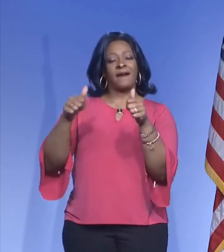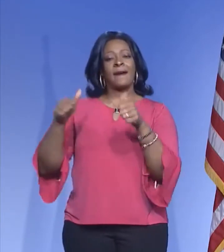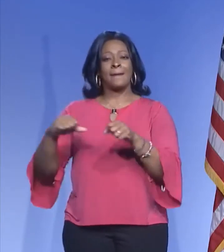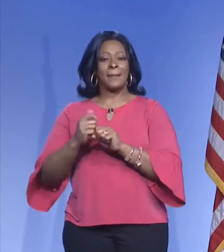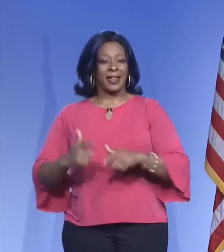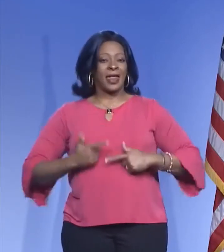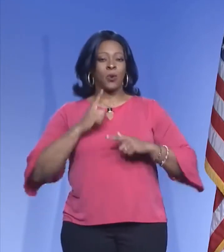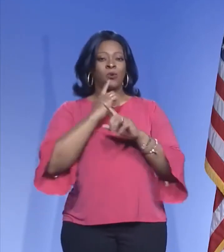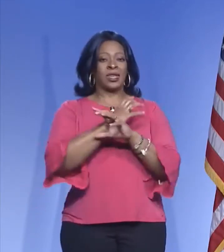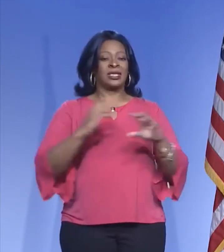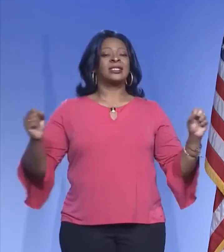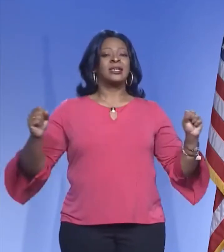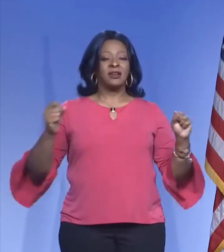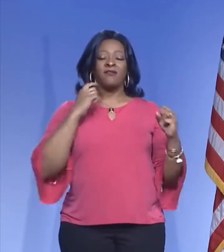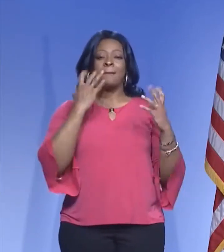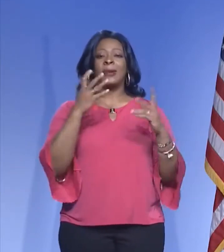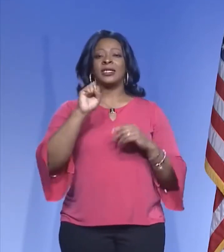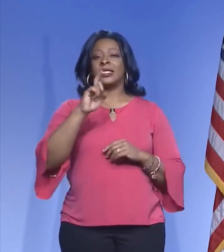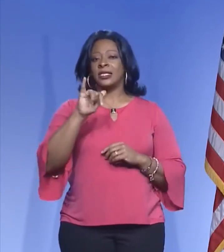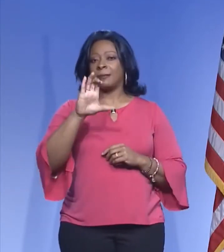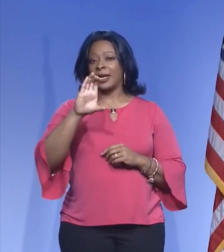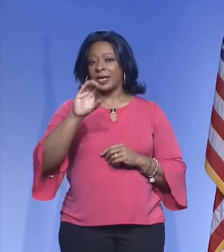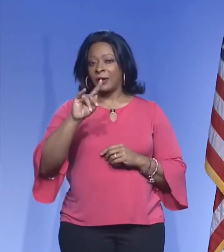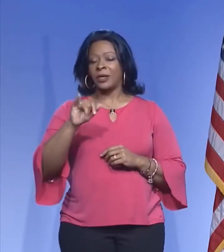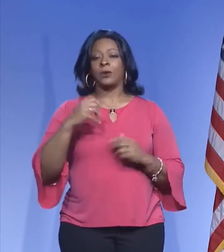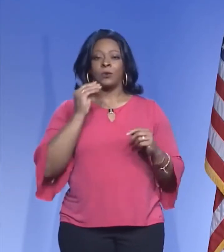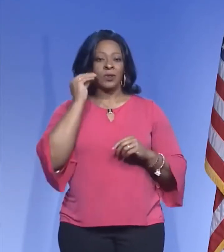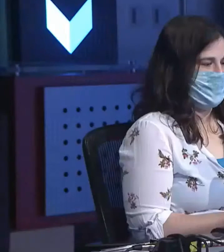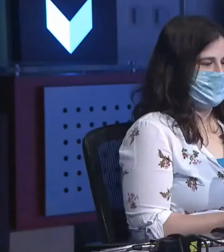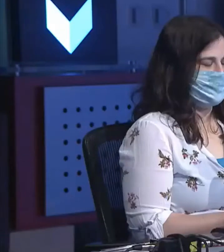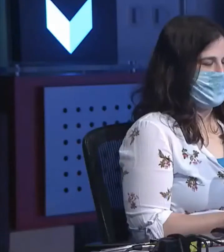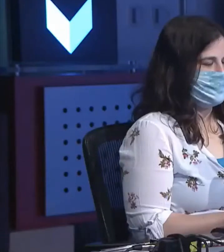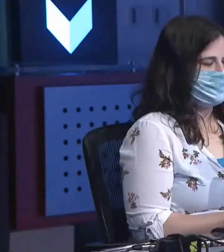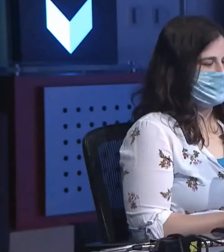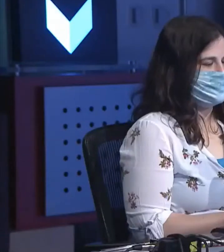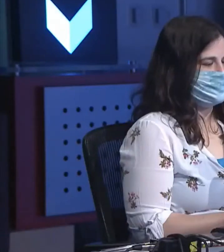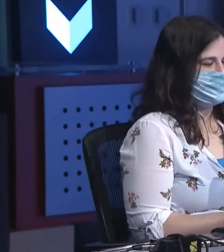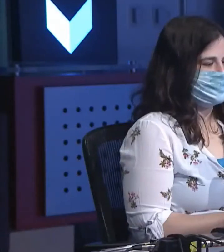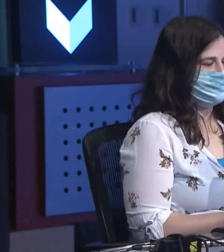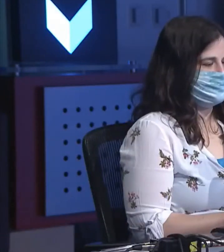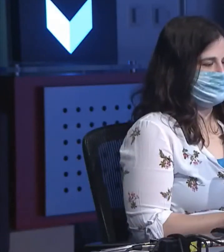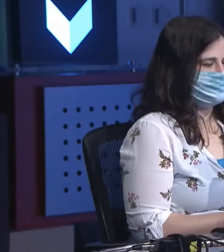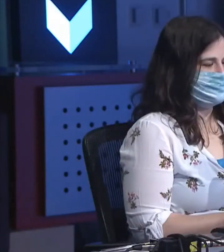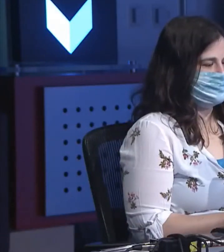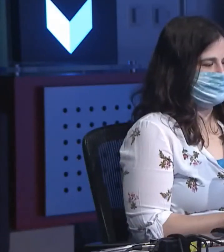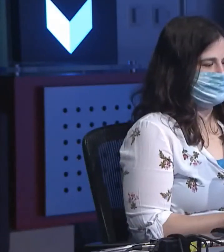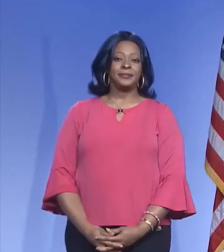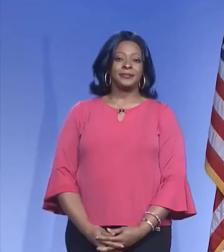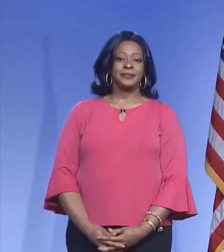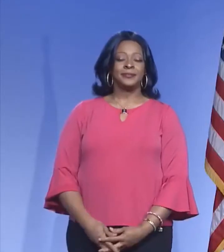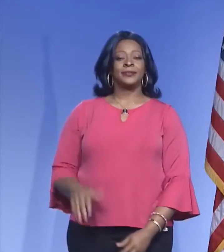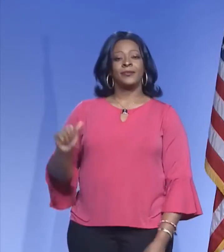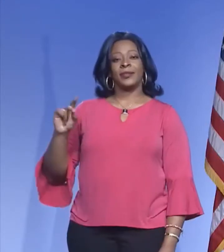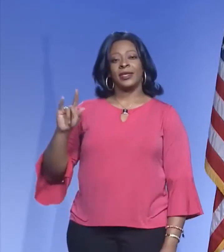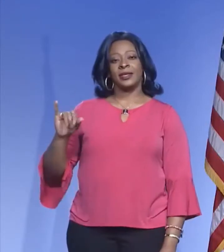life safer for as many Shelby County residents as possible. Andy Rock, Fox 13.